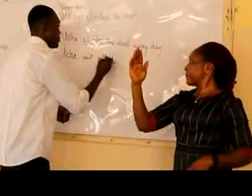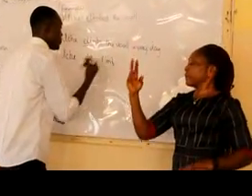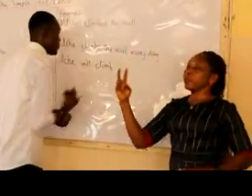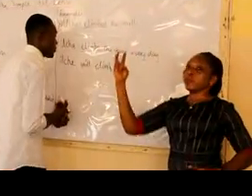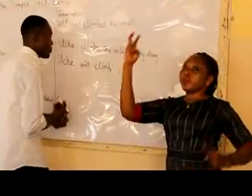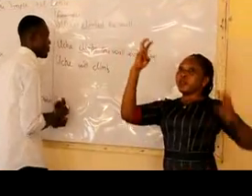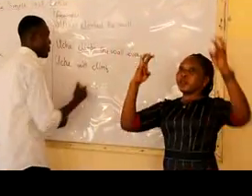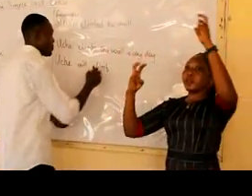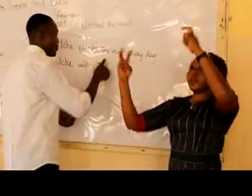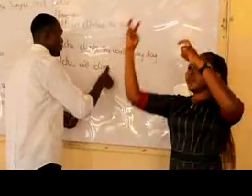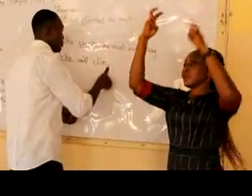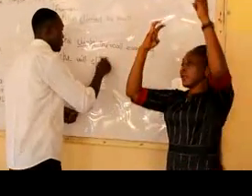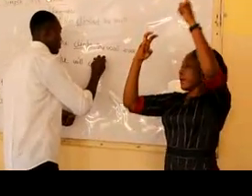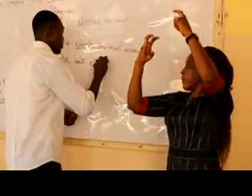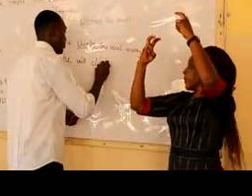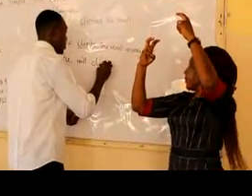climb